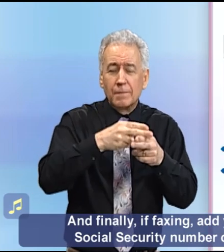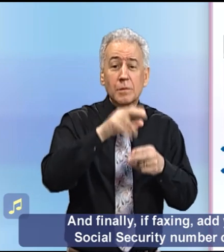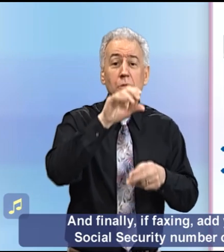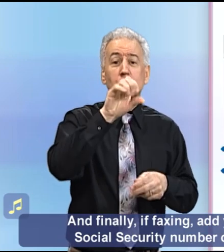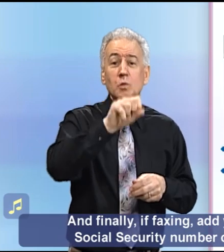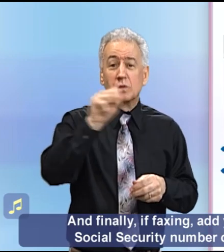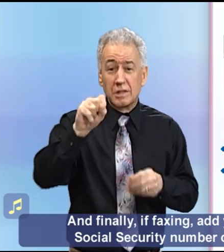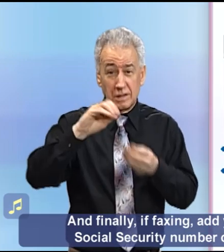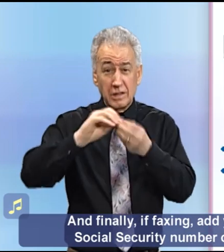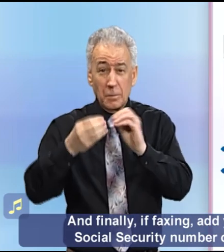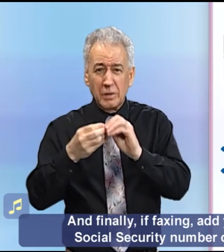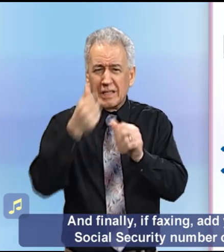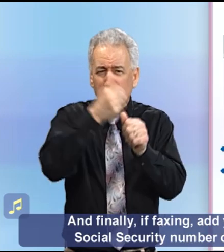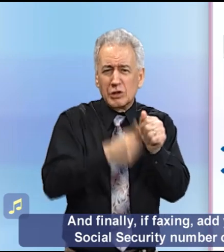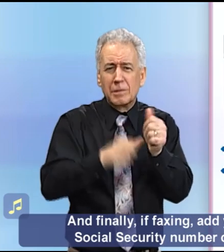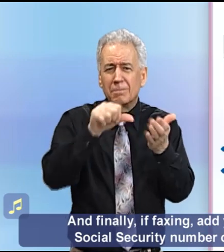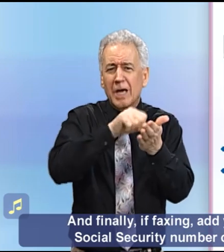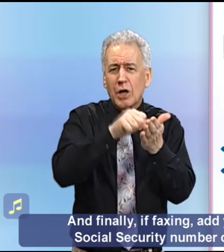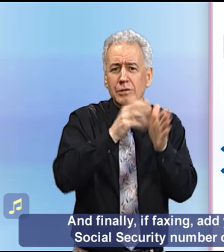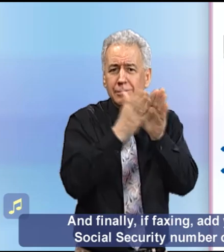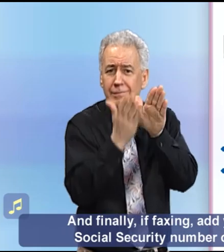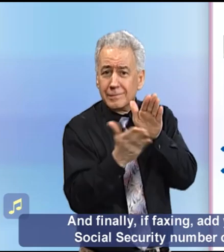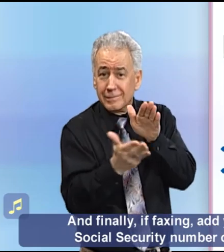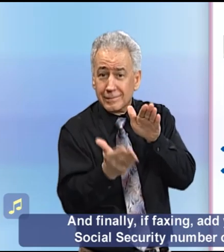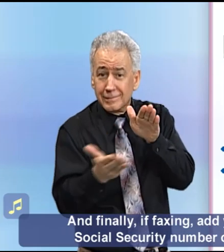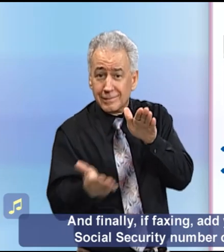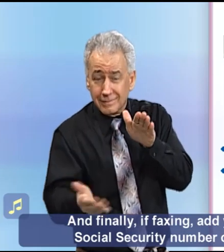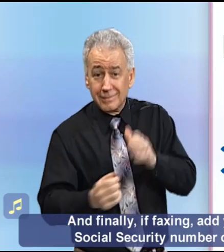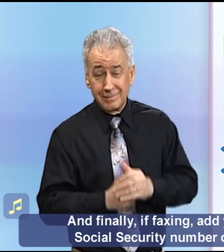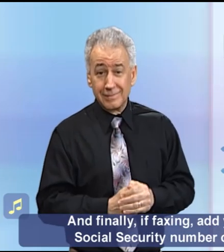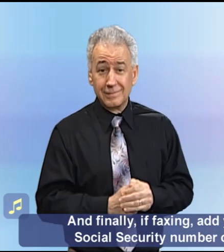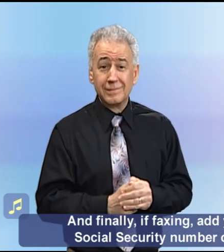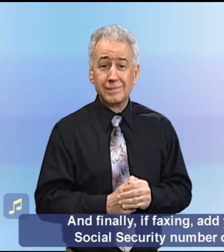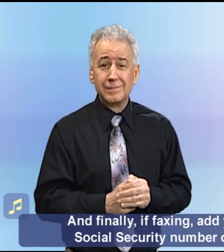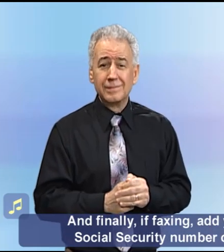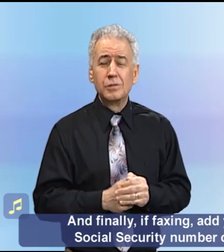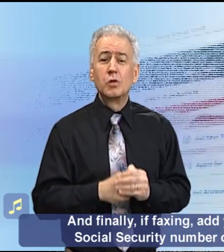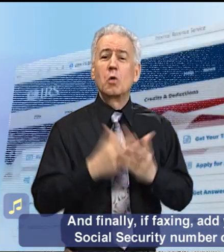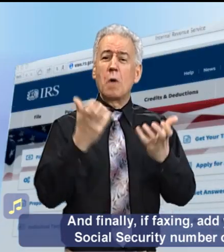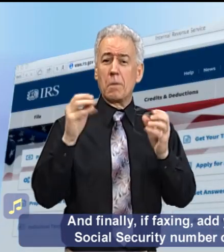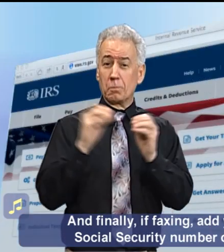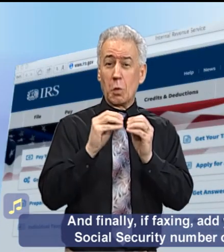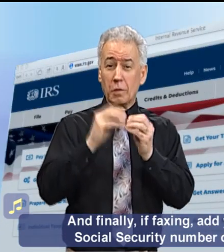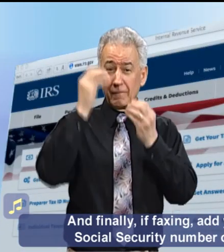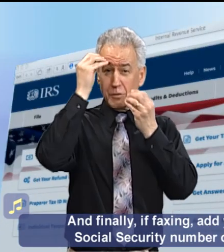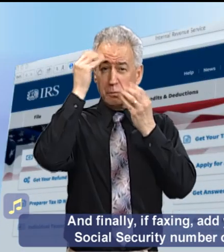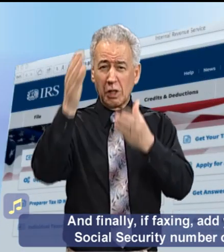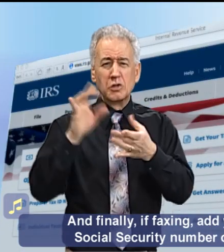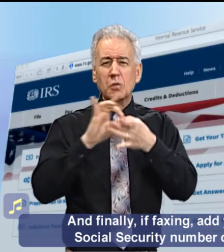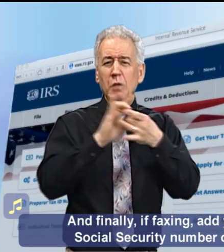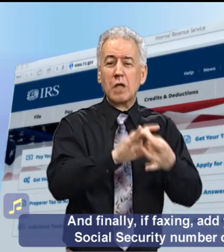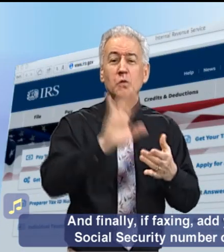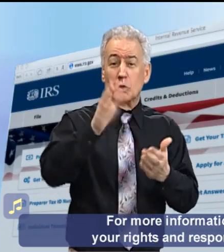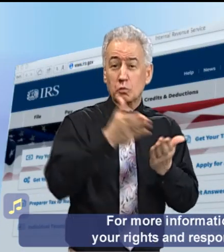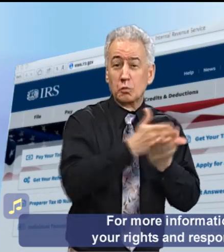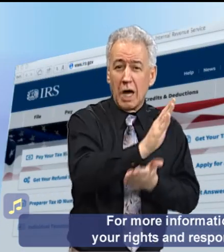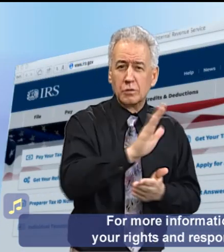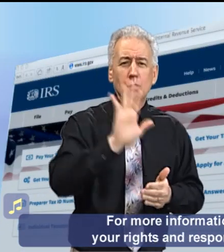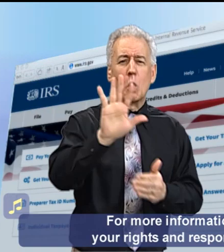for more information